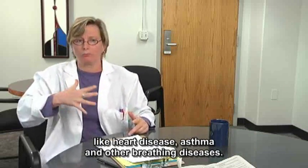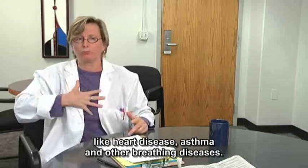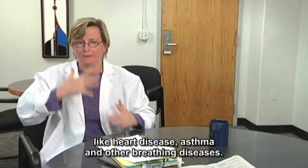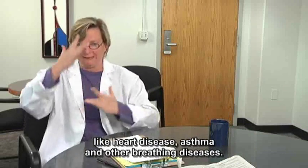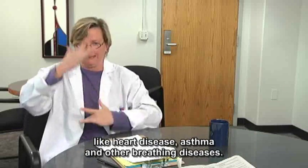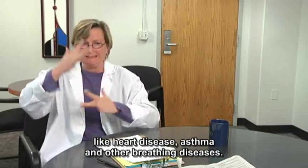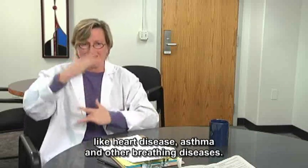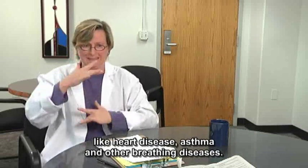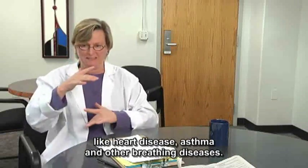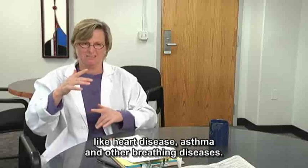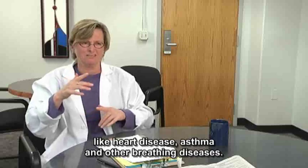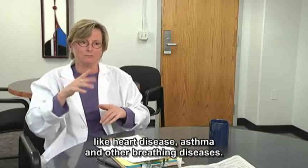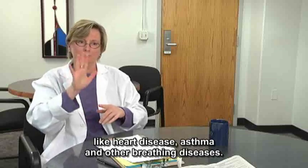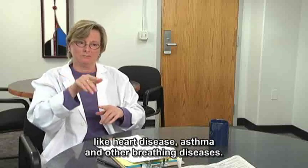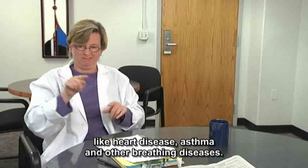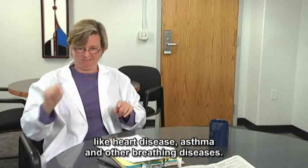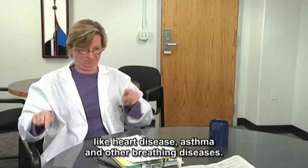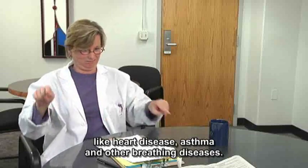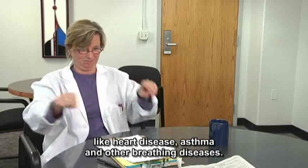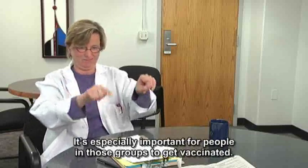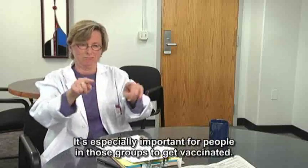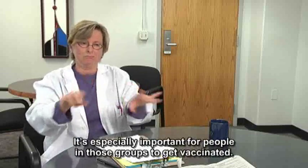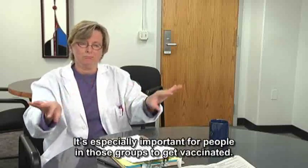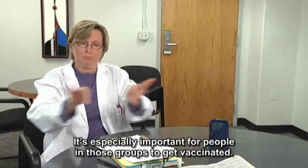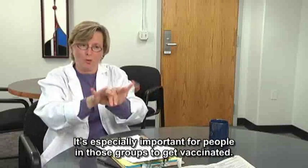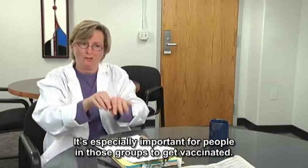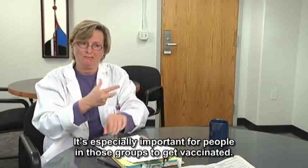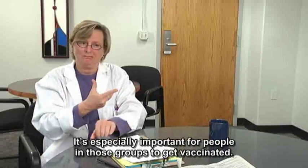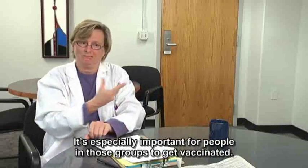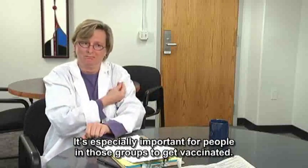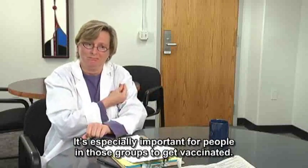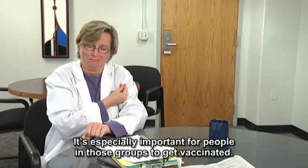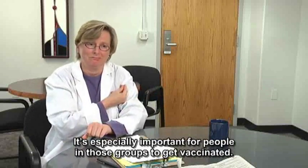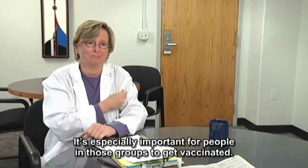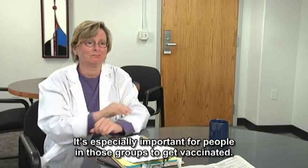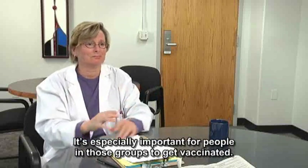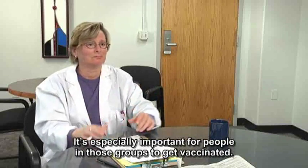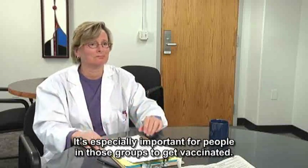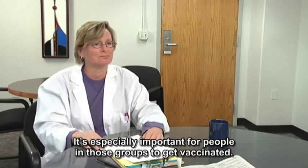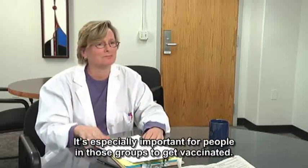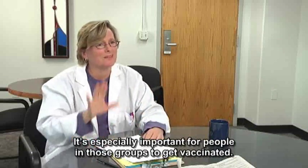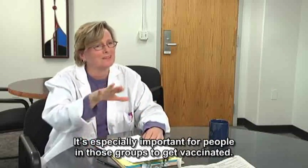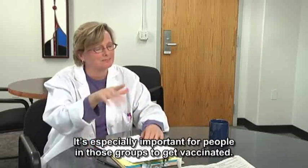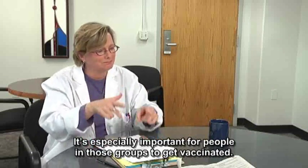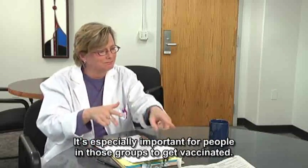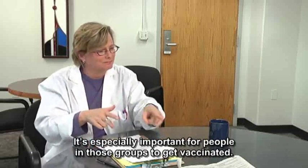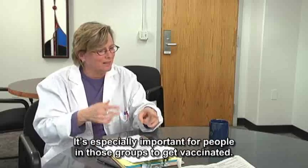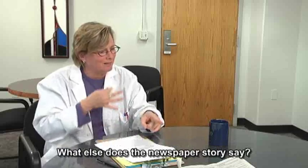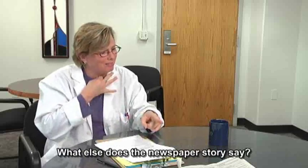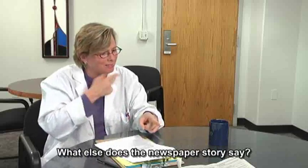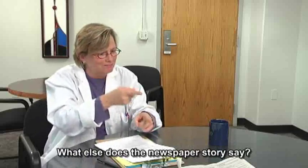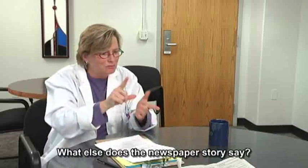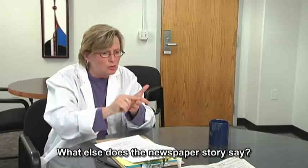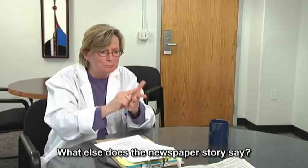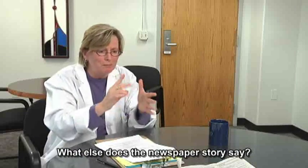other breathing diseases. It's especially important for people in those groups to get vaccinated. What else does the newspaper story say?